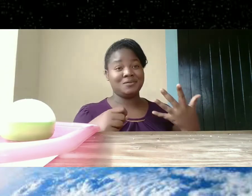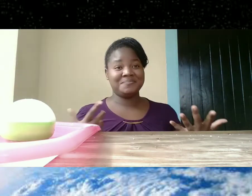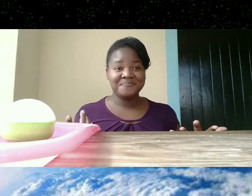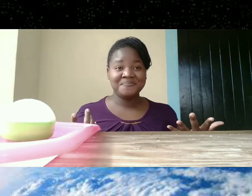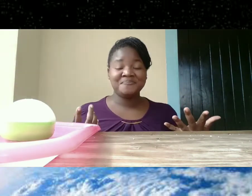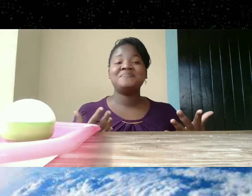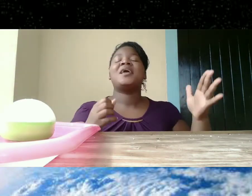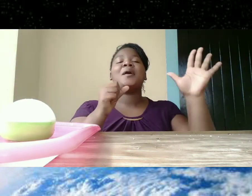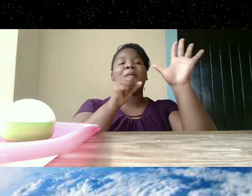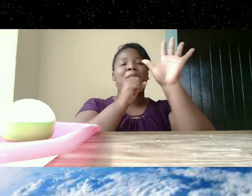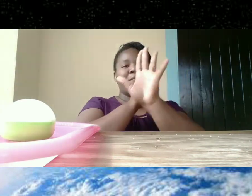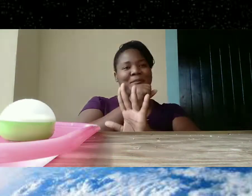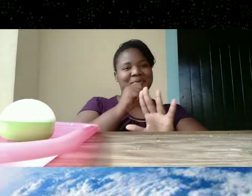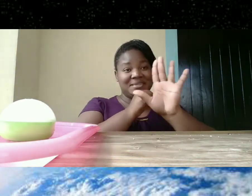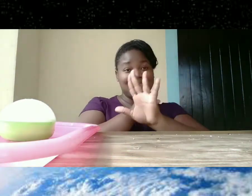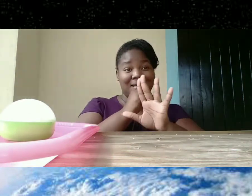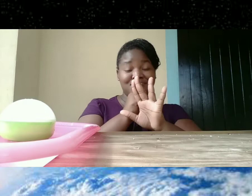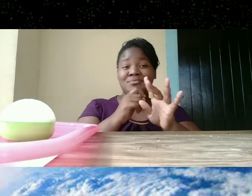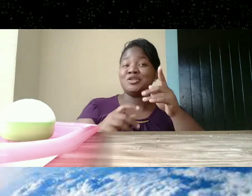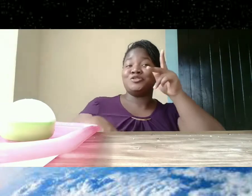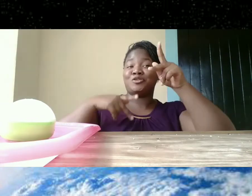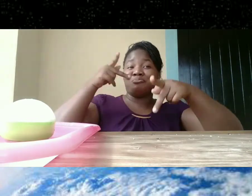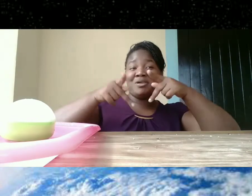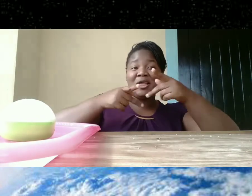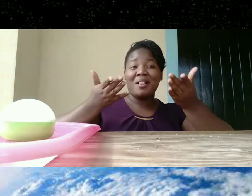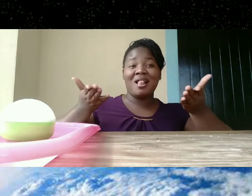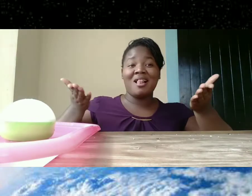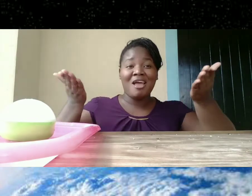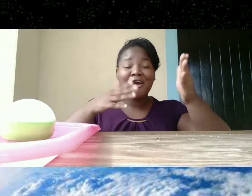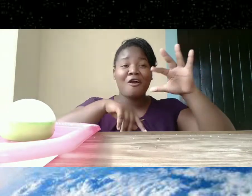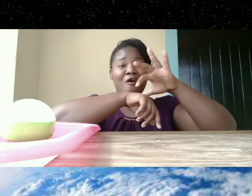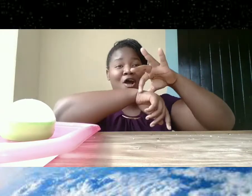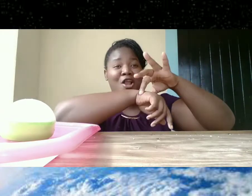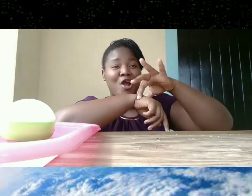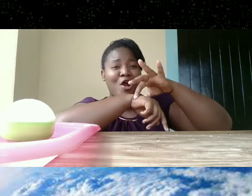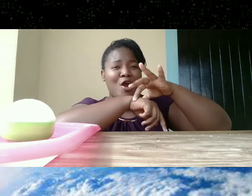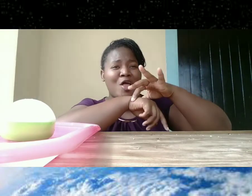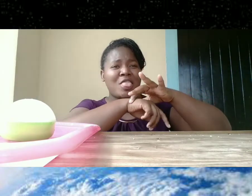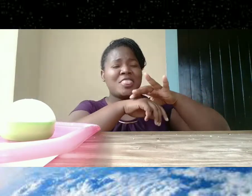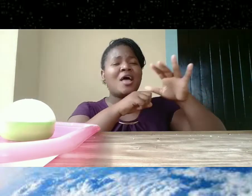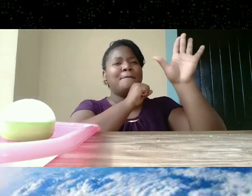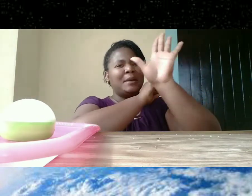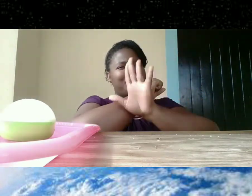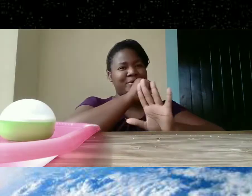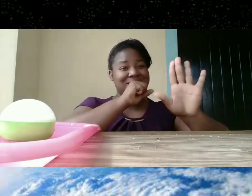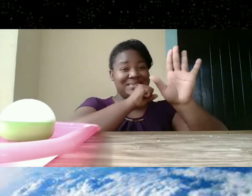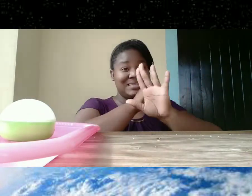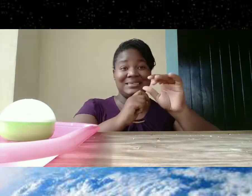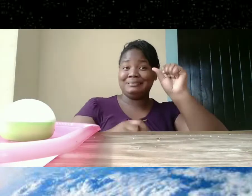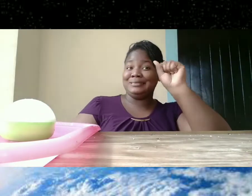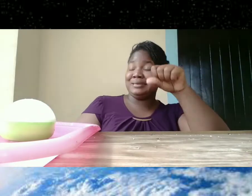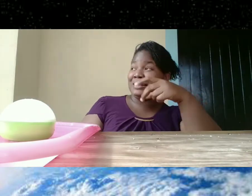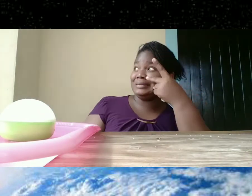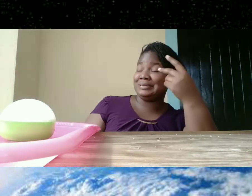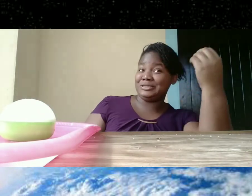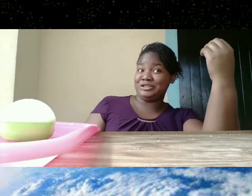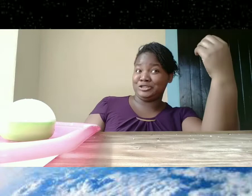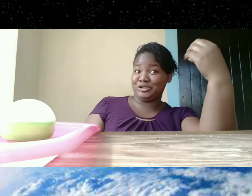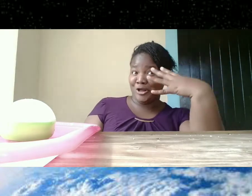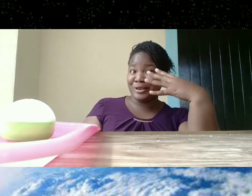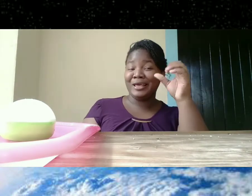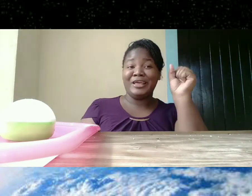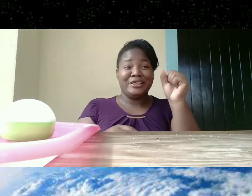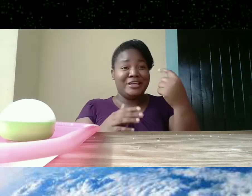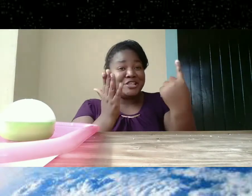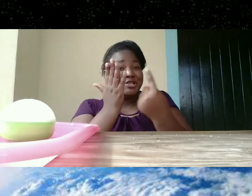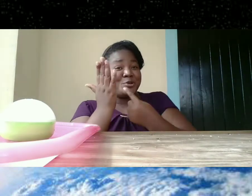and burning, it is protected. The people are protected